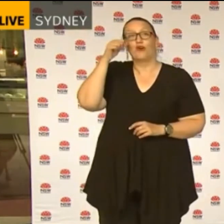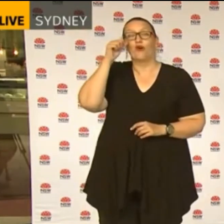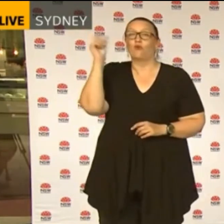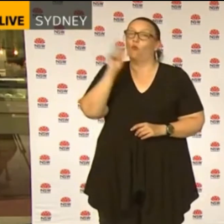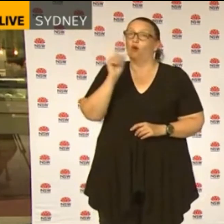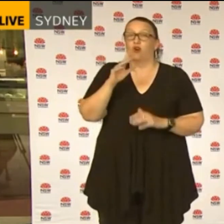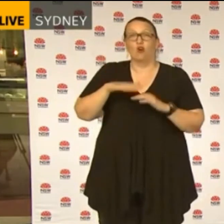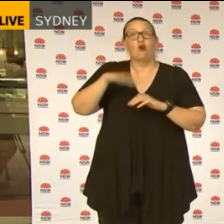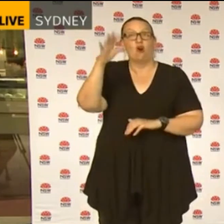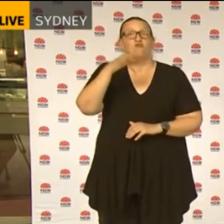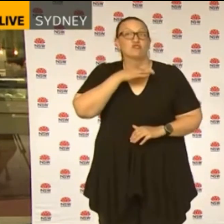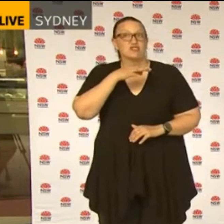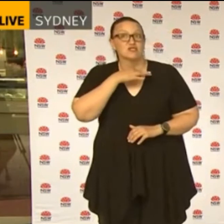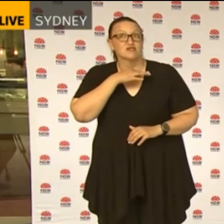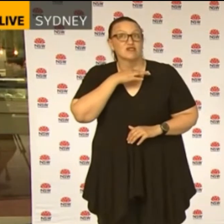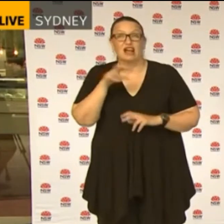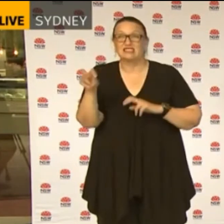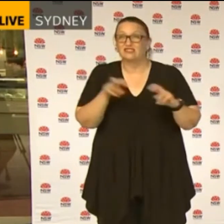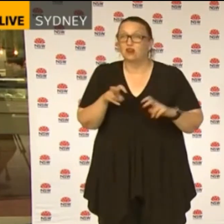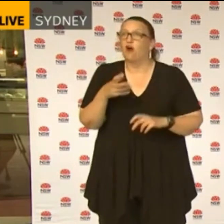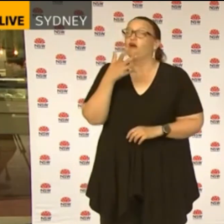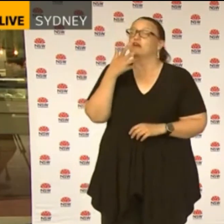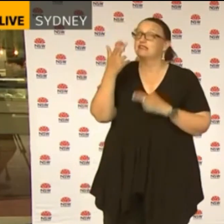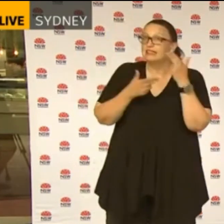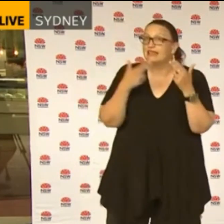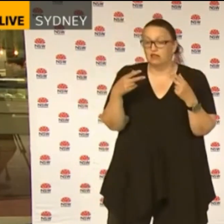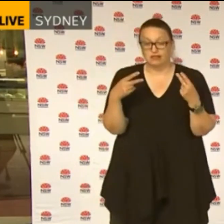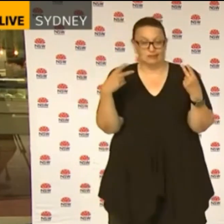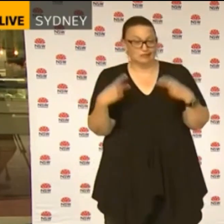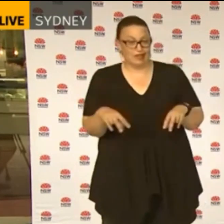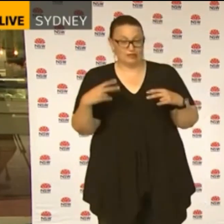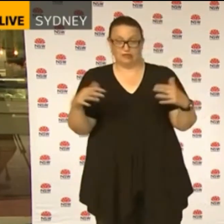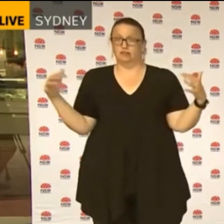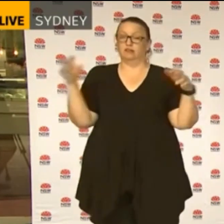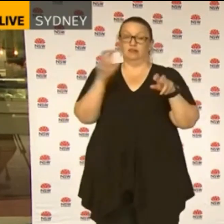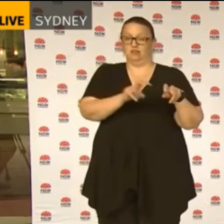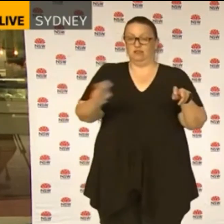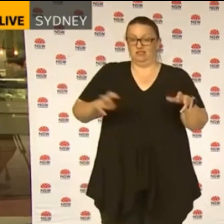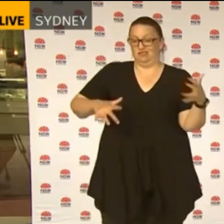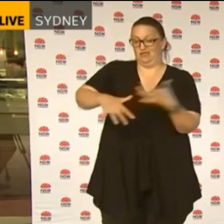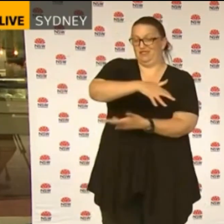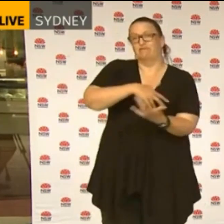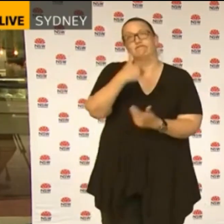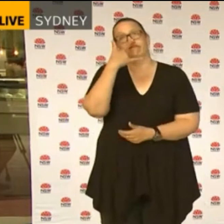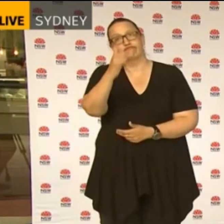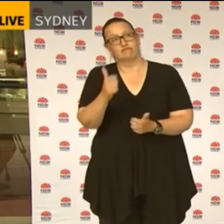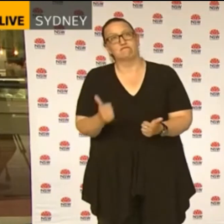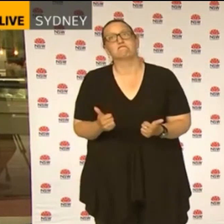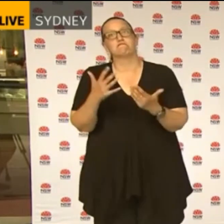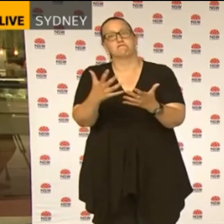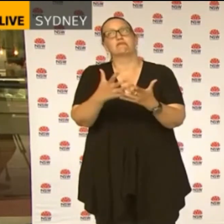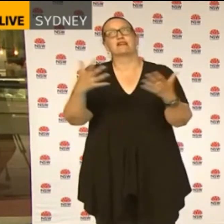are. Unfortunately, singing, dancing, mingling with each other do spread the disease if anybody has it in a particular place.